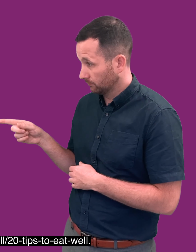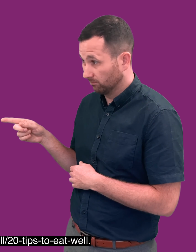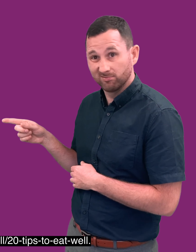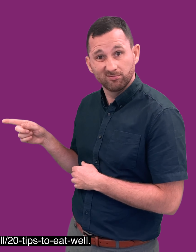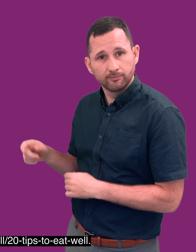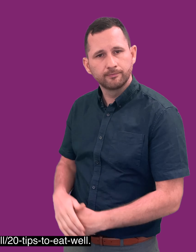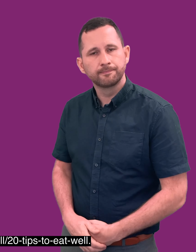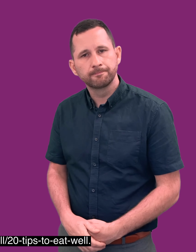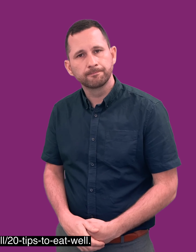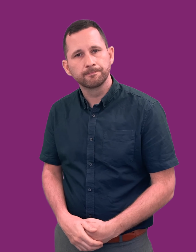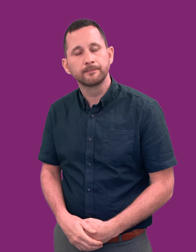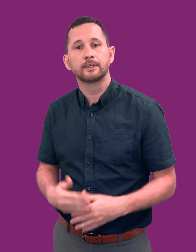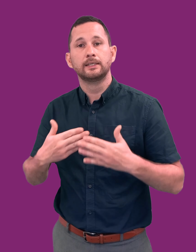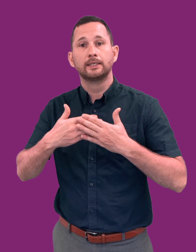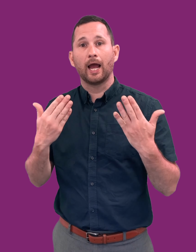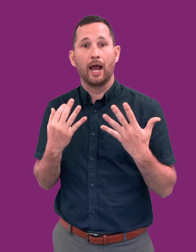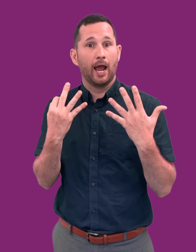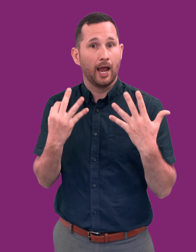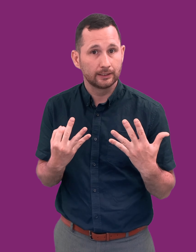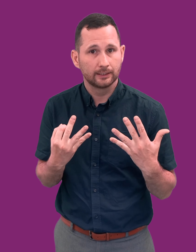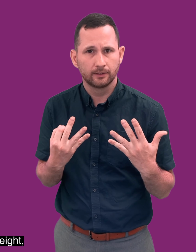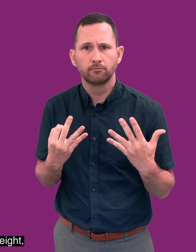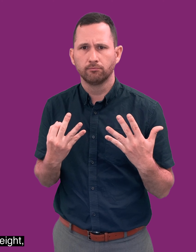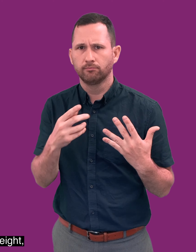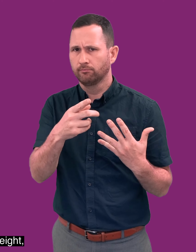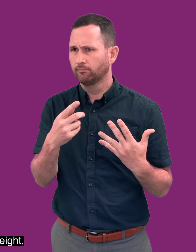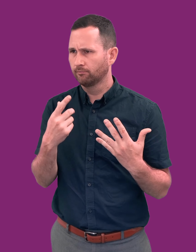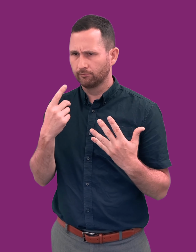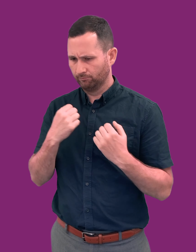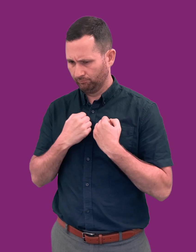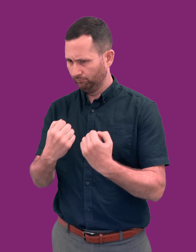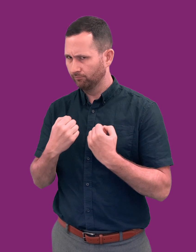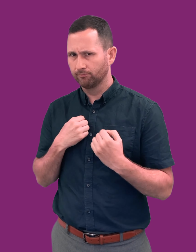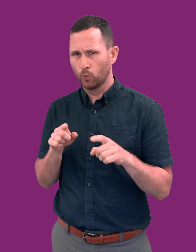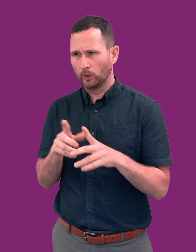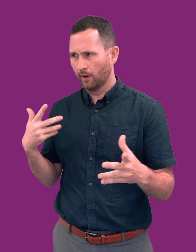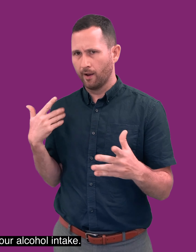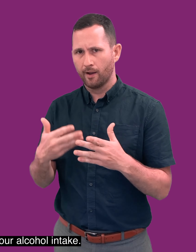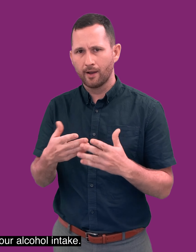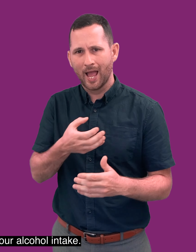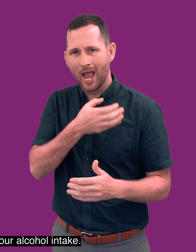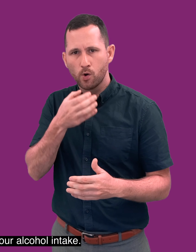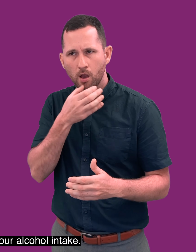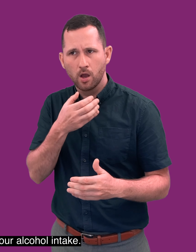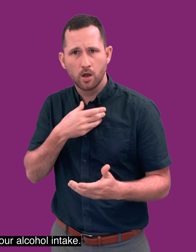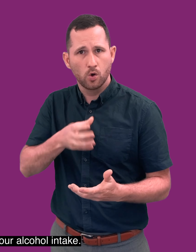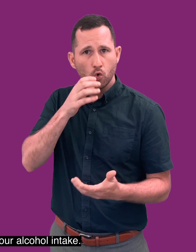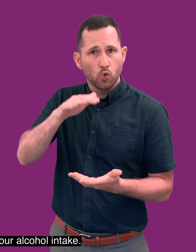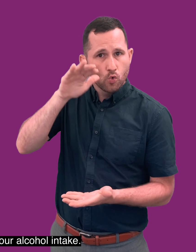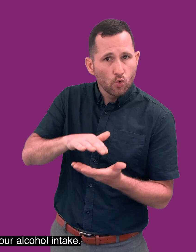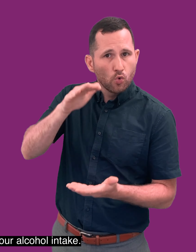nhs/livewell/eat well/20 tips to eat well for less. Day 8. Keep an eye on your alcohol